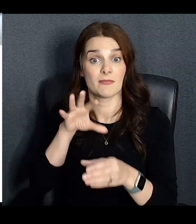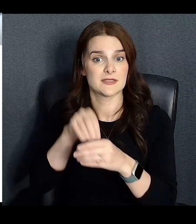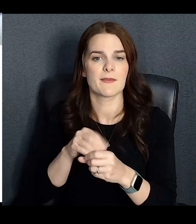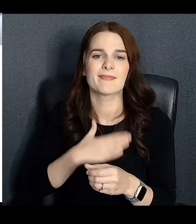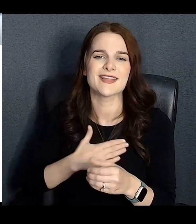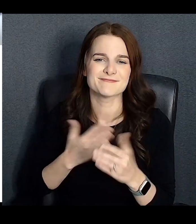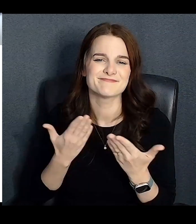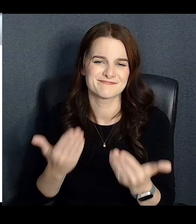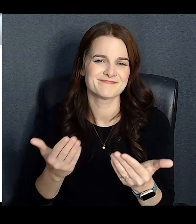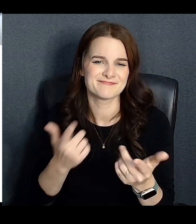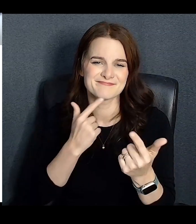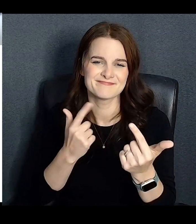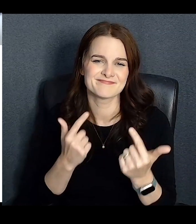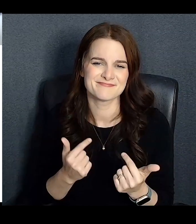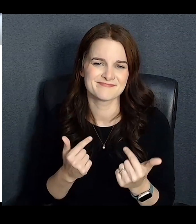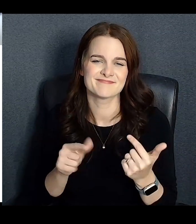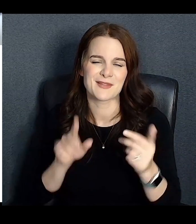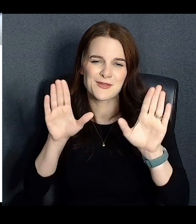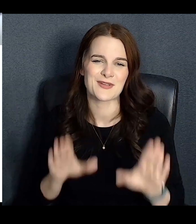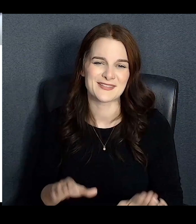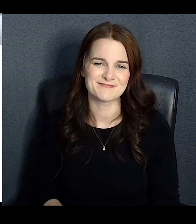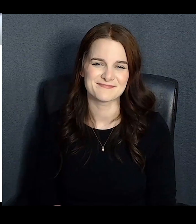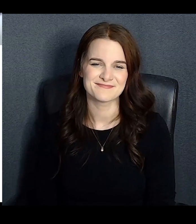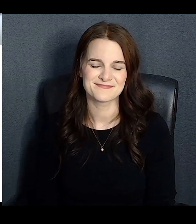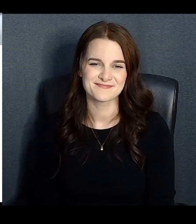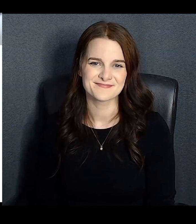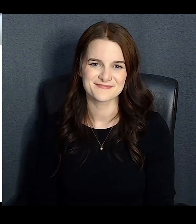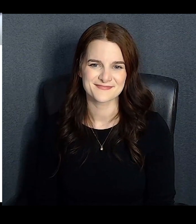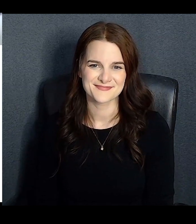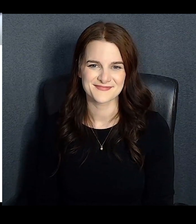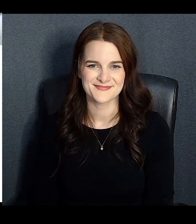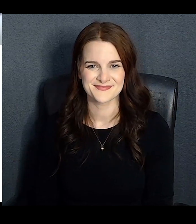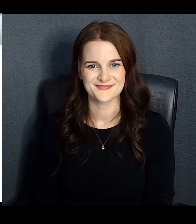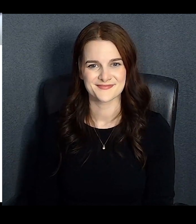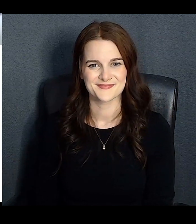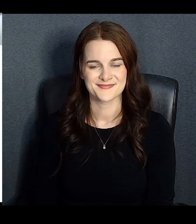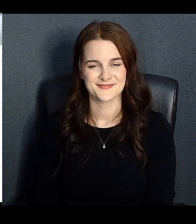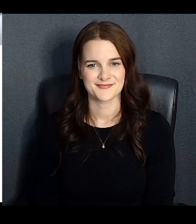those who are here participating, if you could please answer those questions, that would be great.